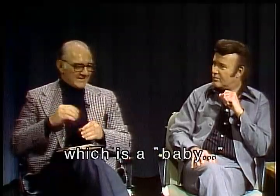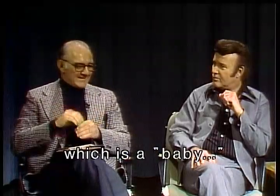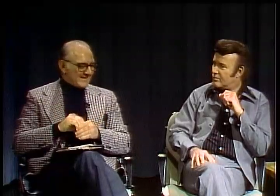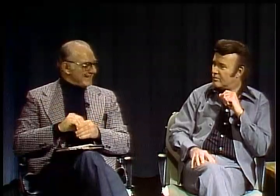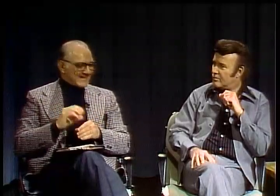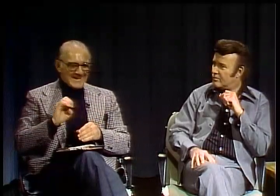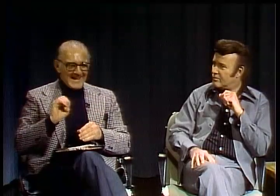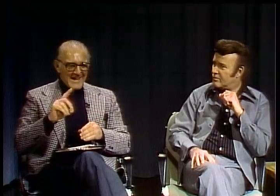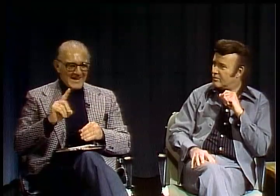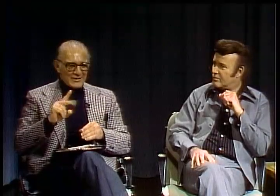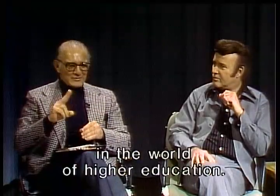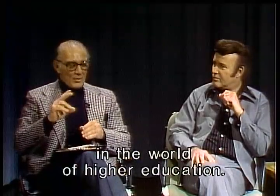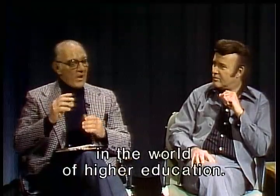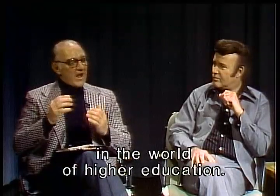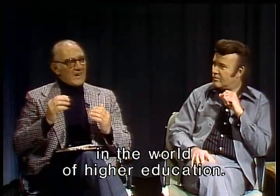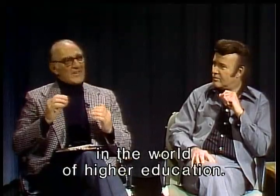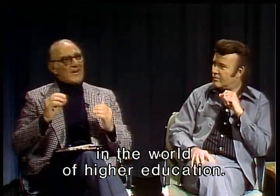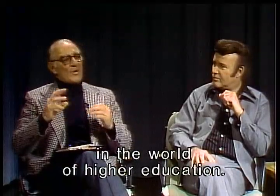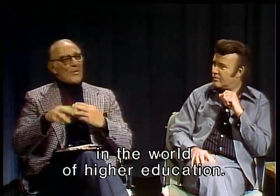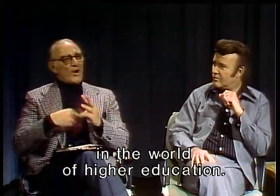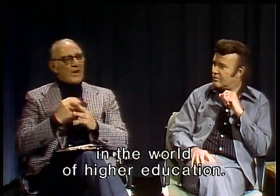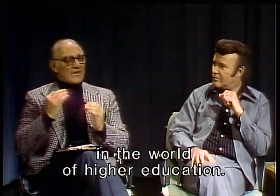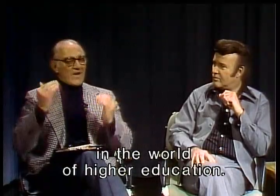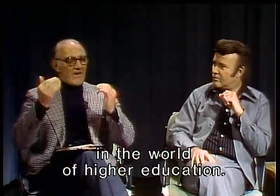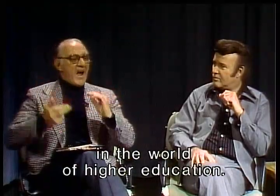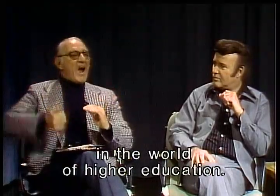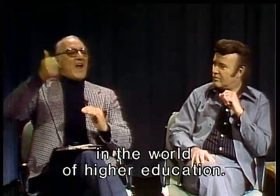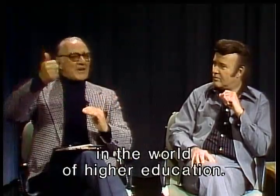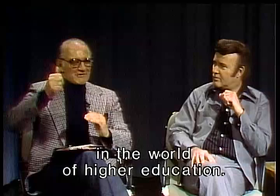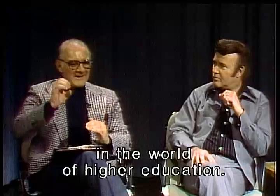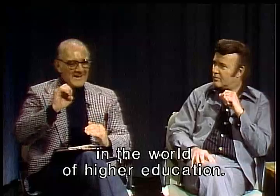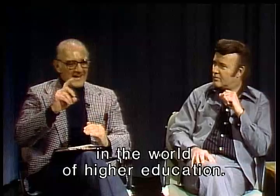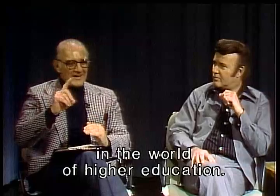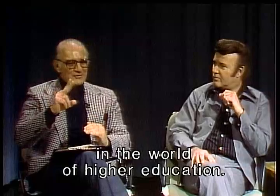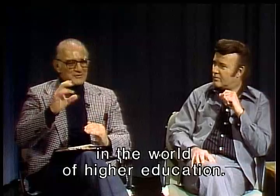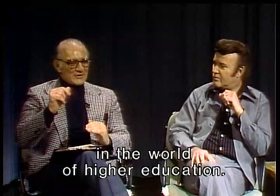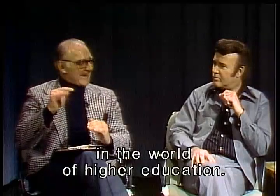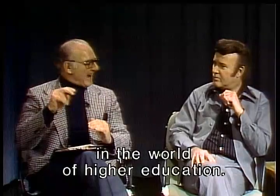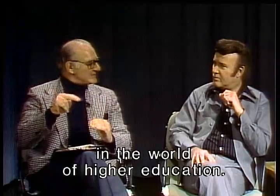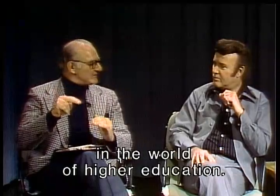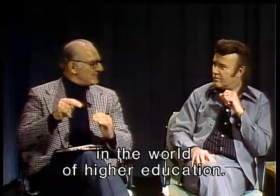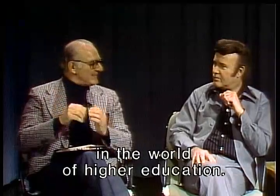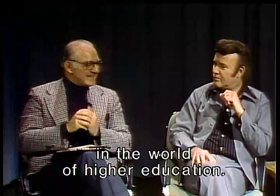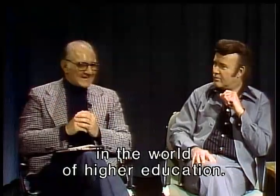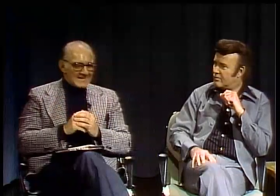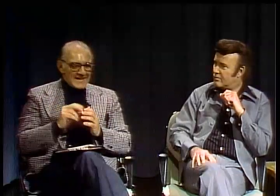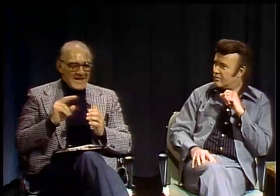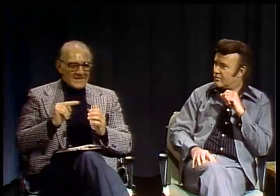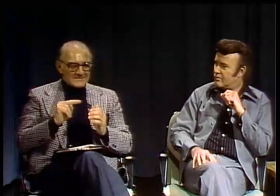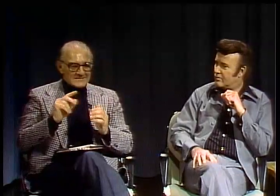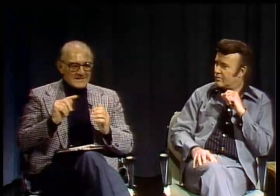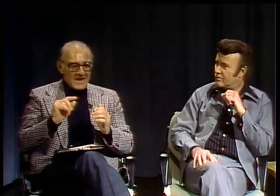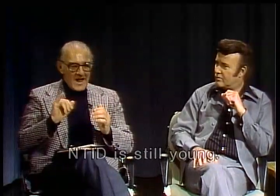in the world of higher education. NTID.